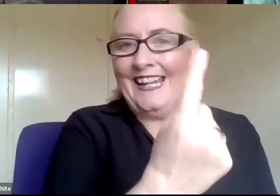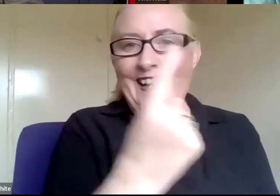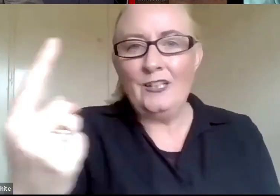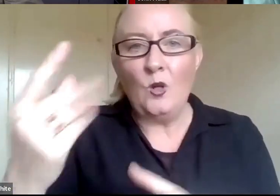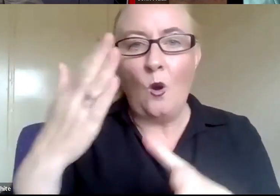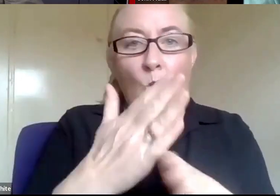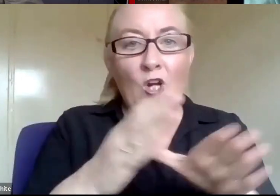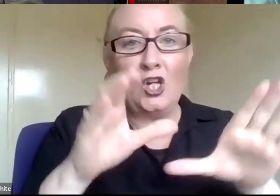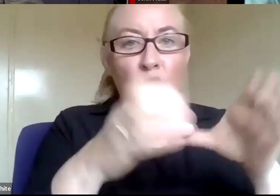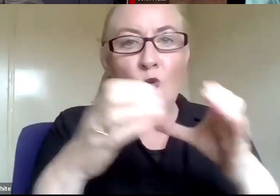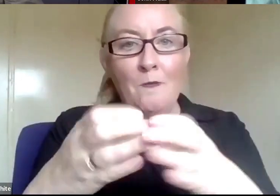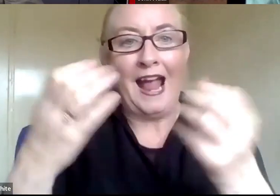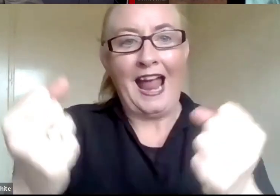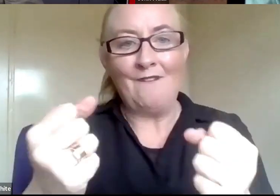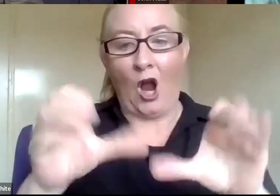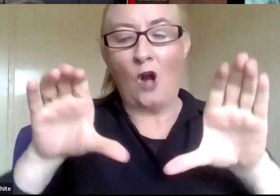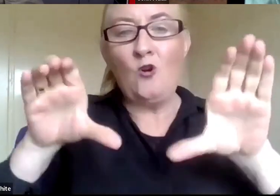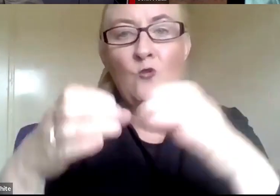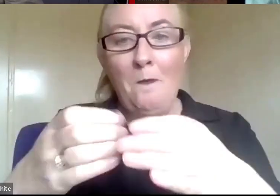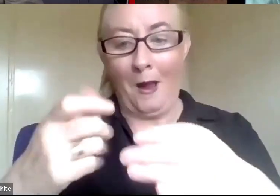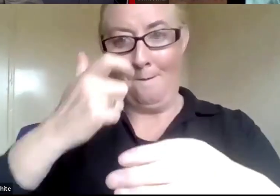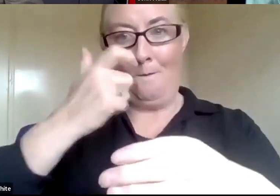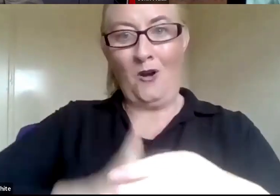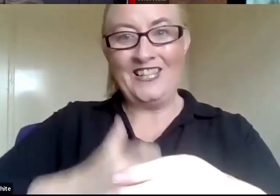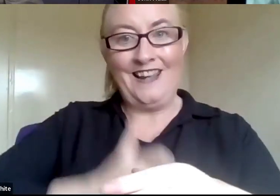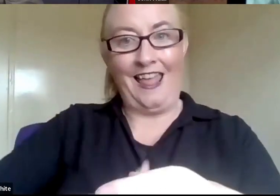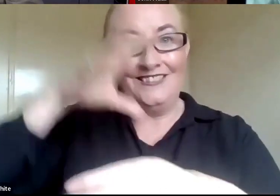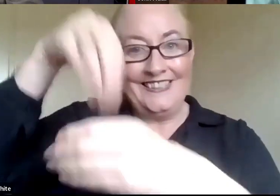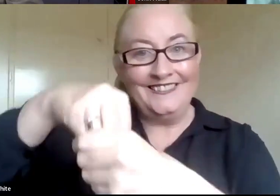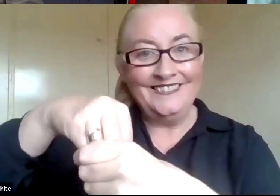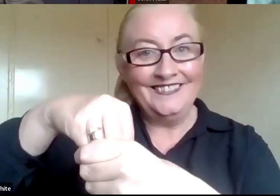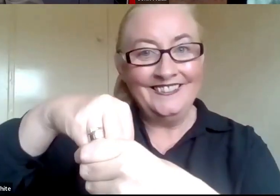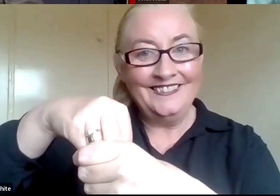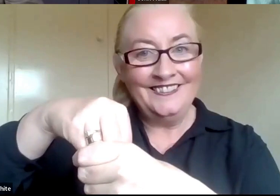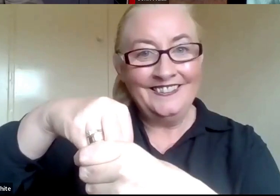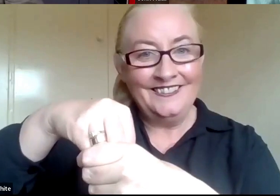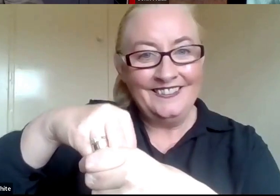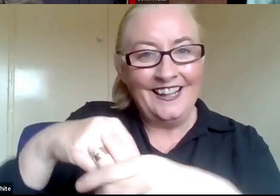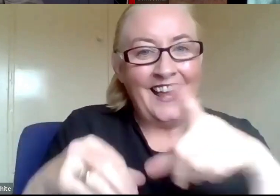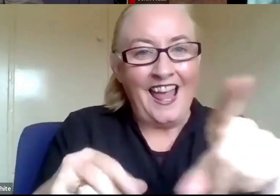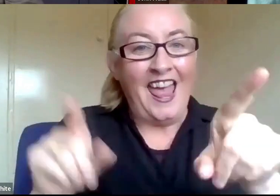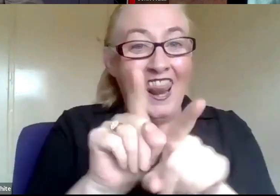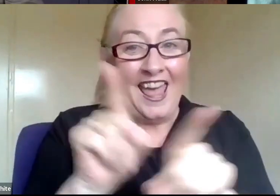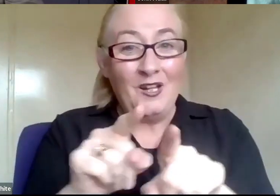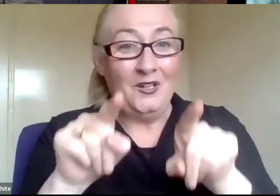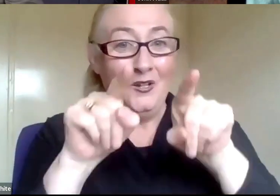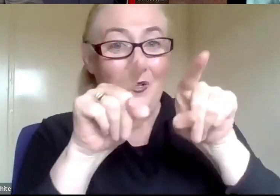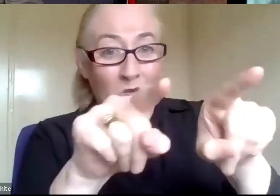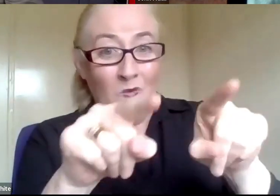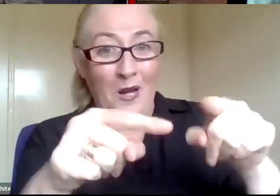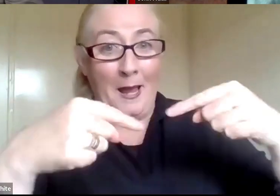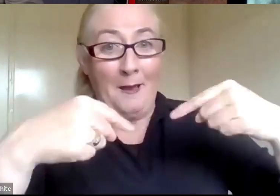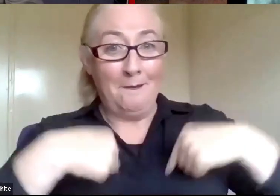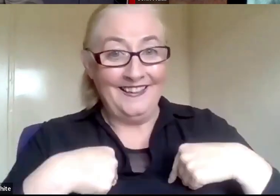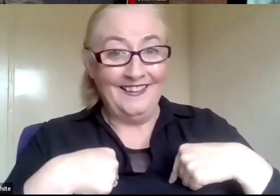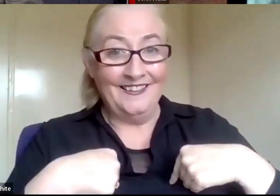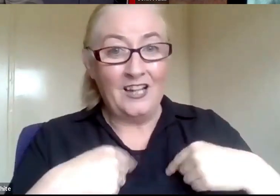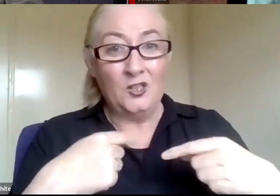the all working groups are these three overlapping areas of need.